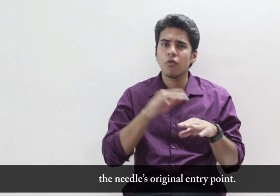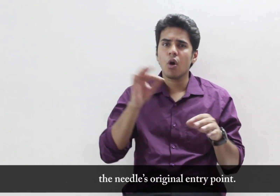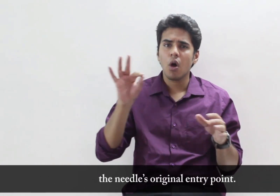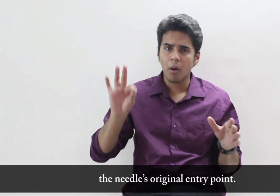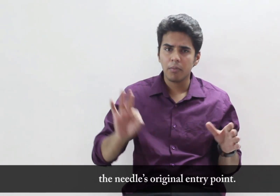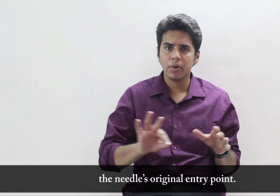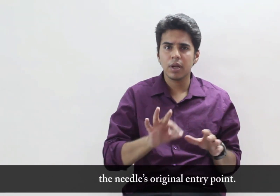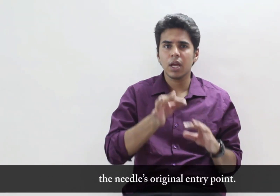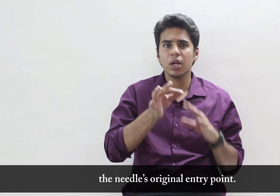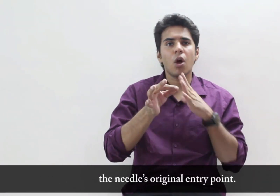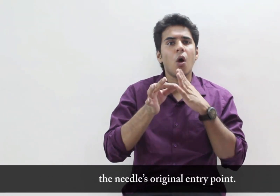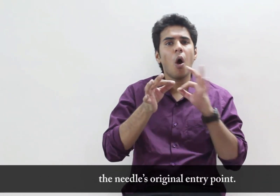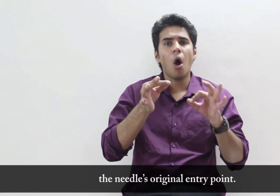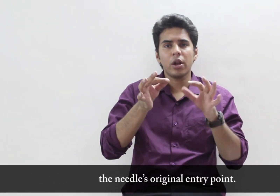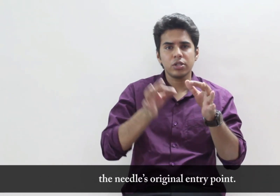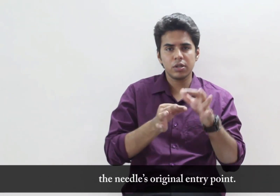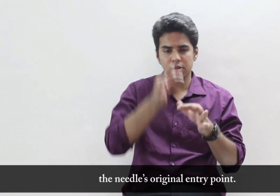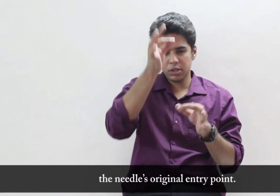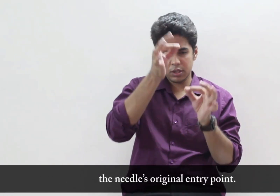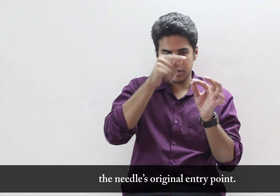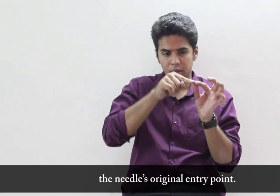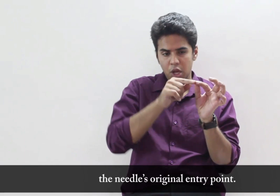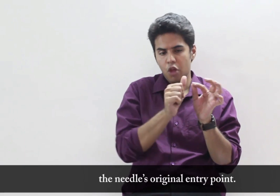the needle's original entry point.